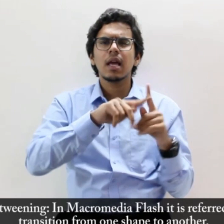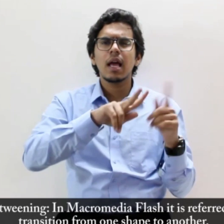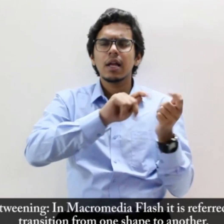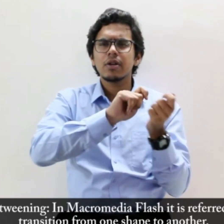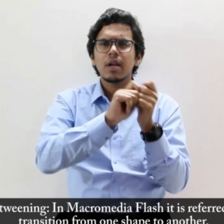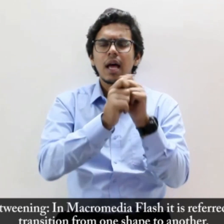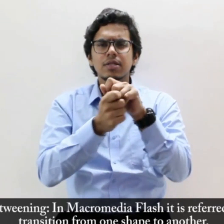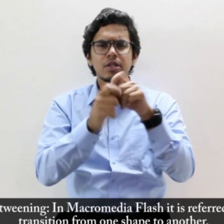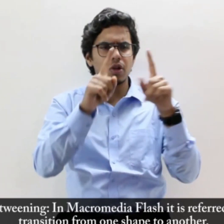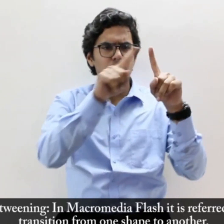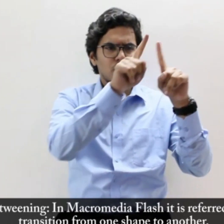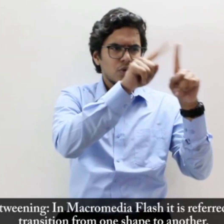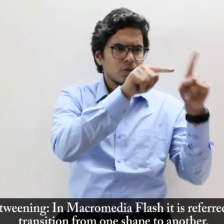shape to another.